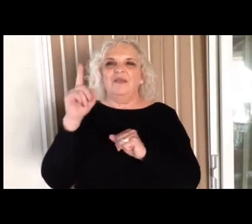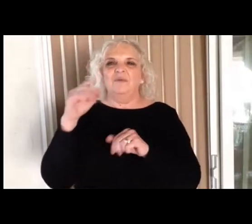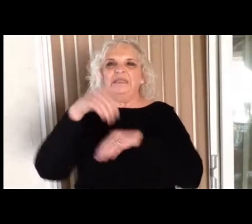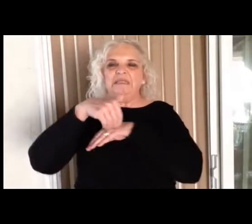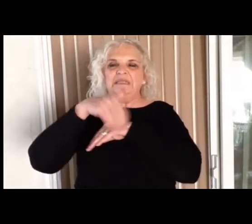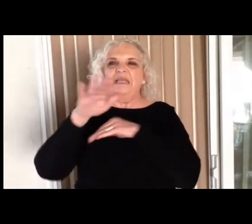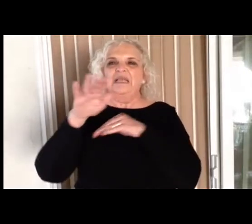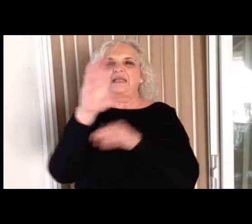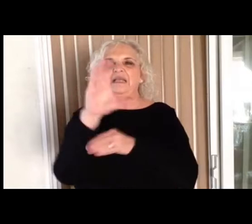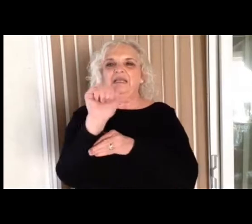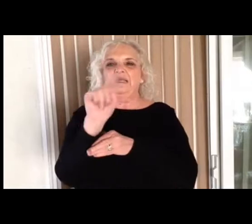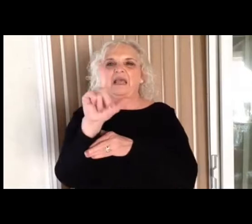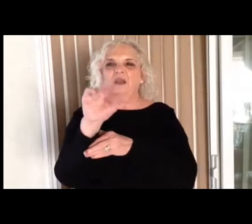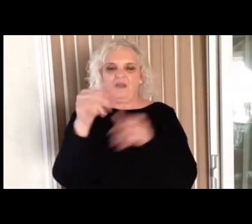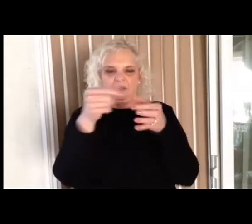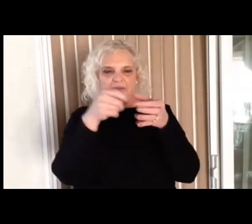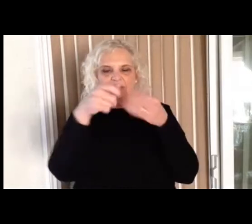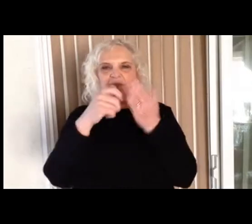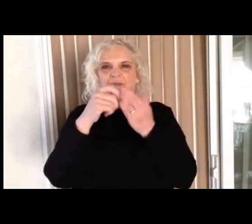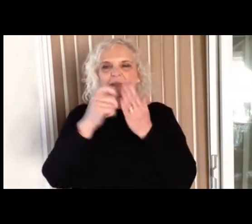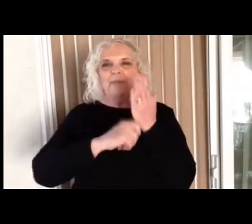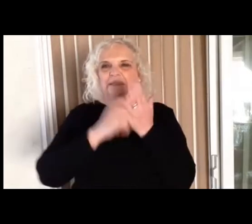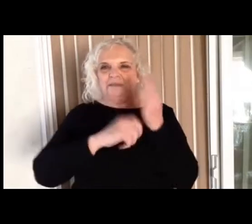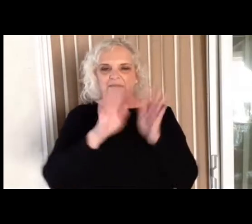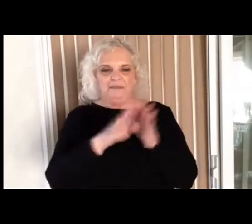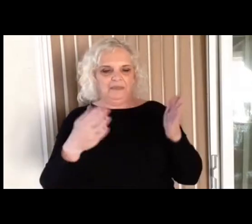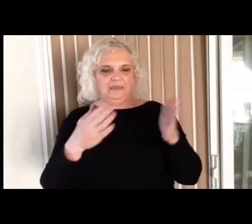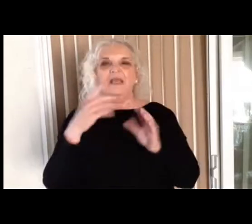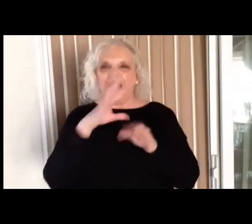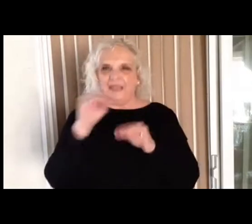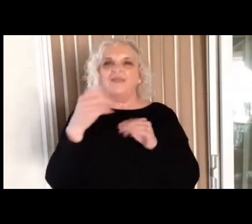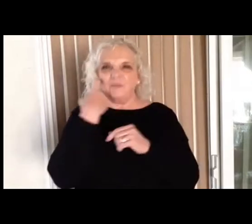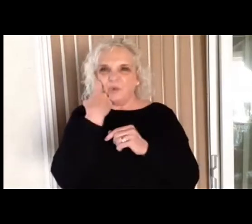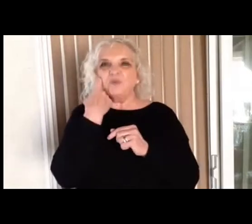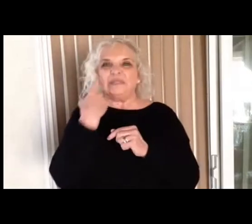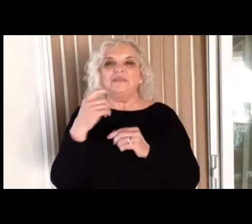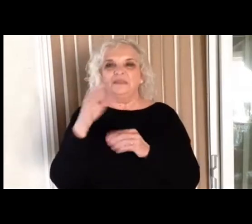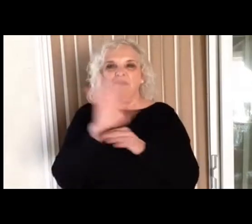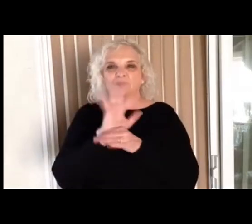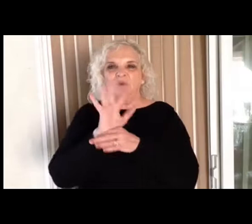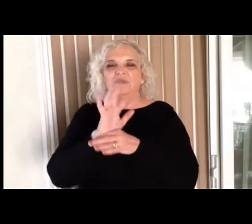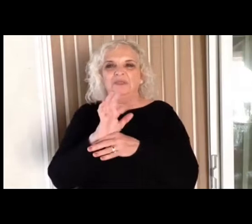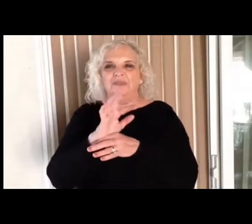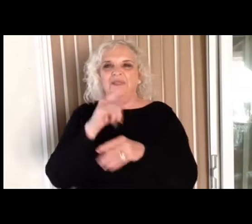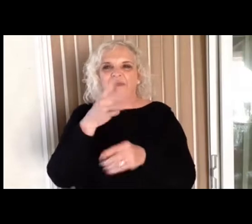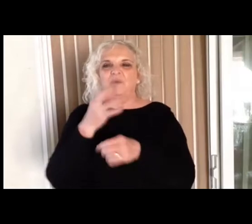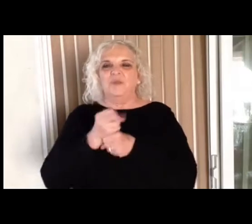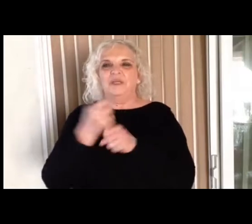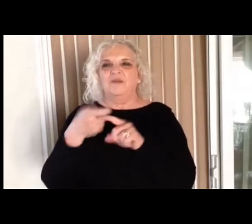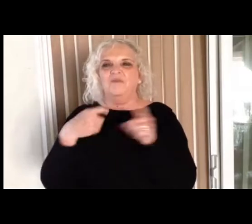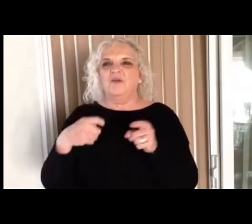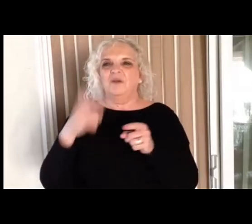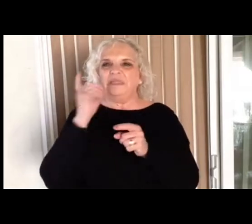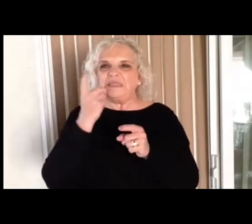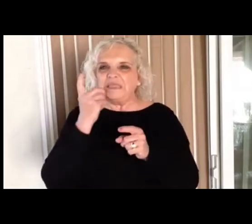out a catalog, and as you said, it would be the latest releases. But they would get them from